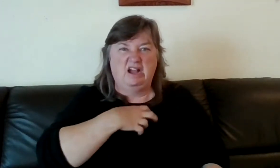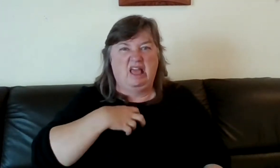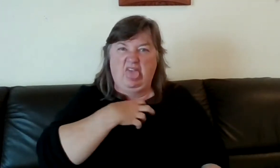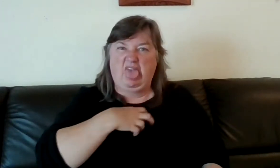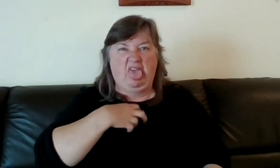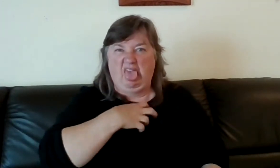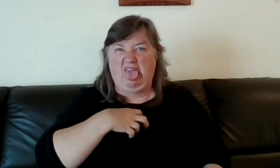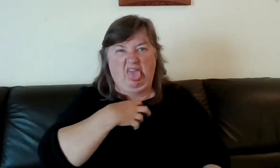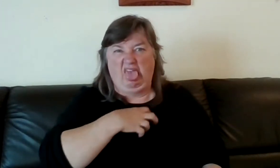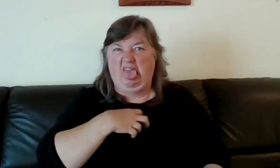Yuck.